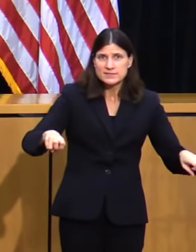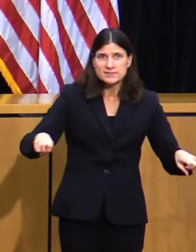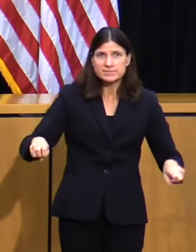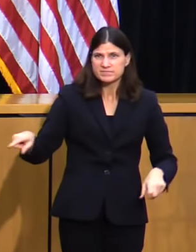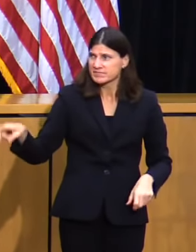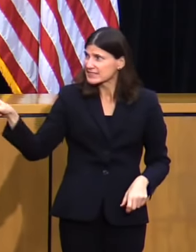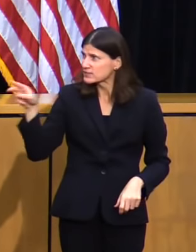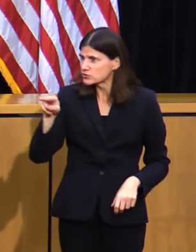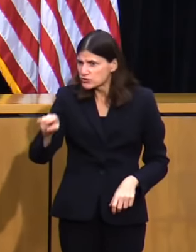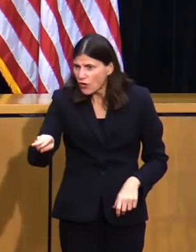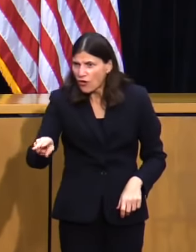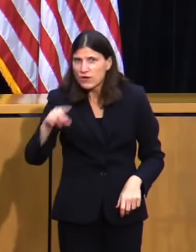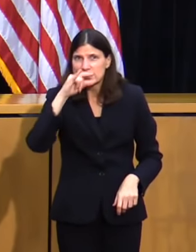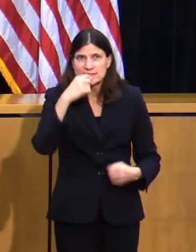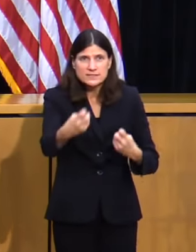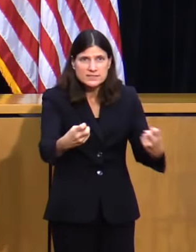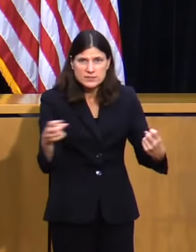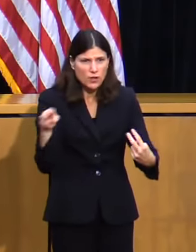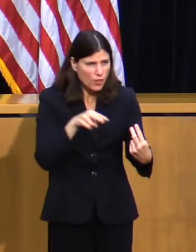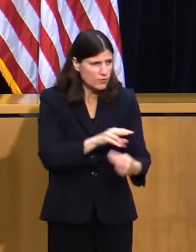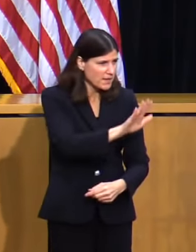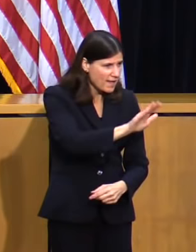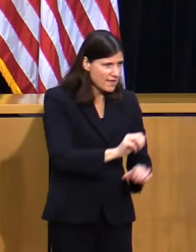see who's getting it and who's not,